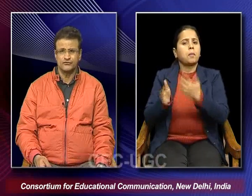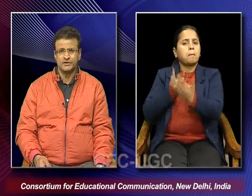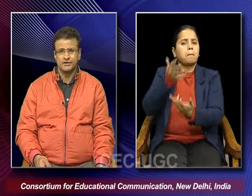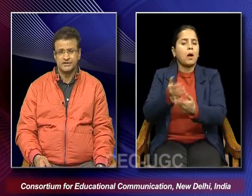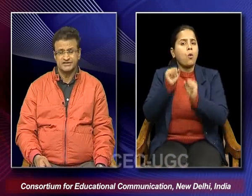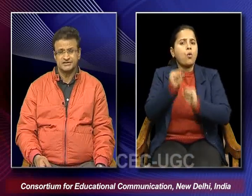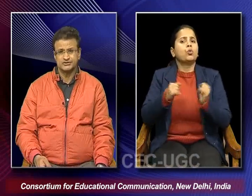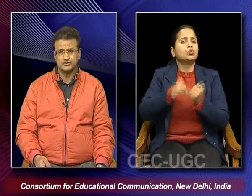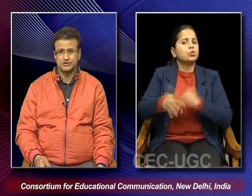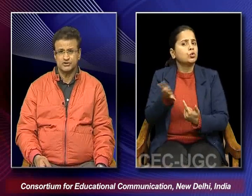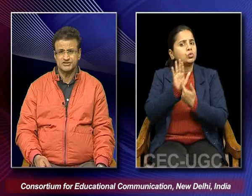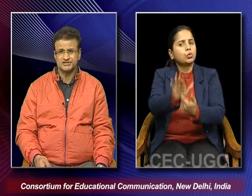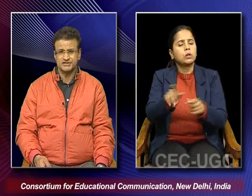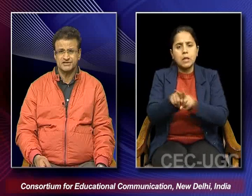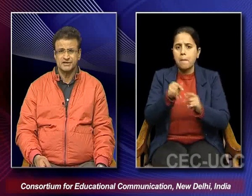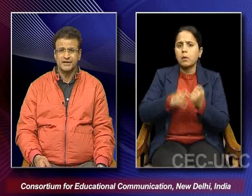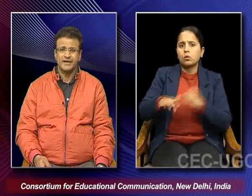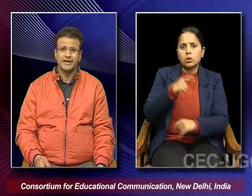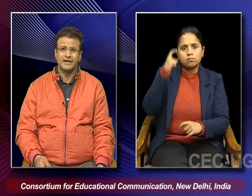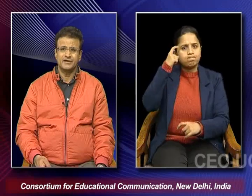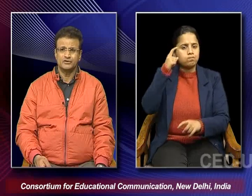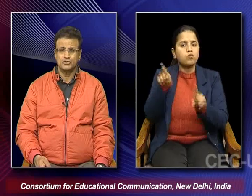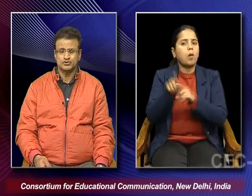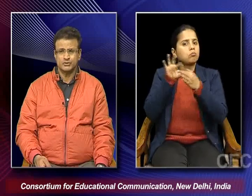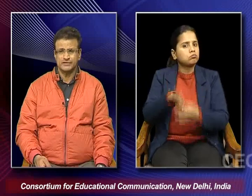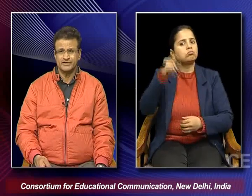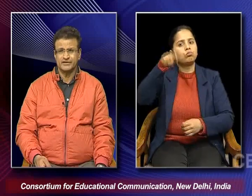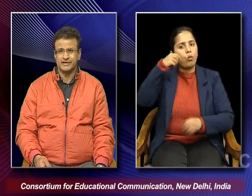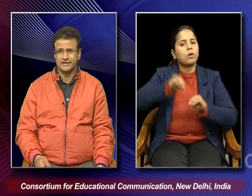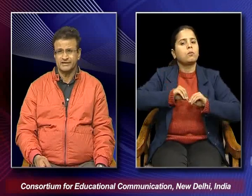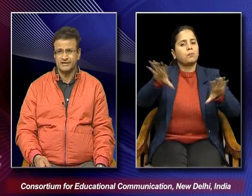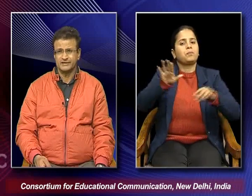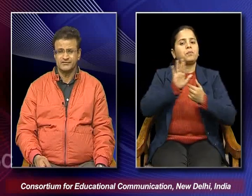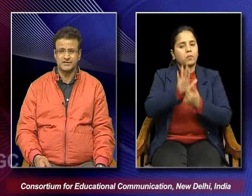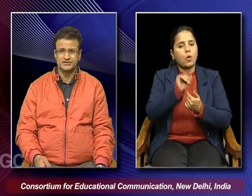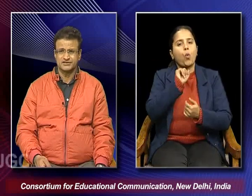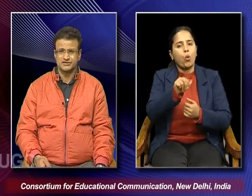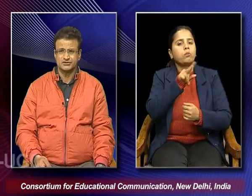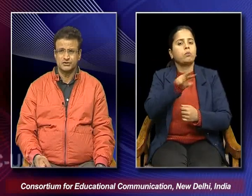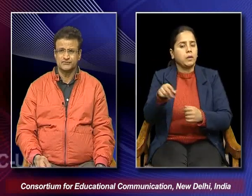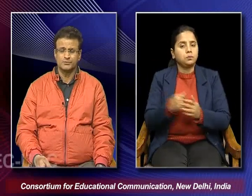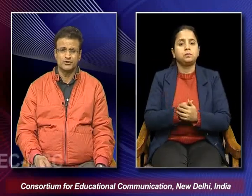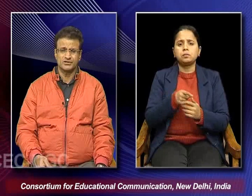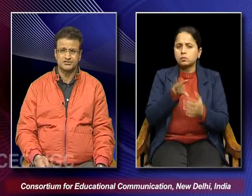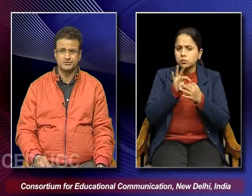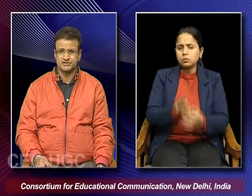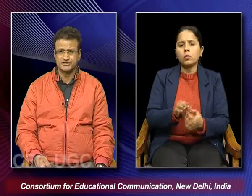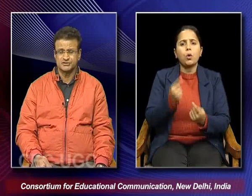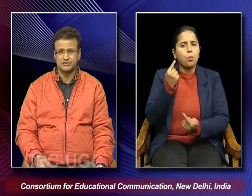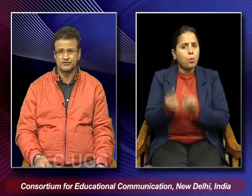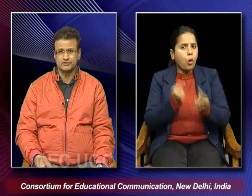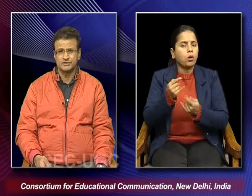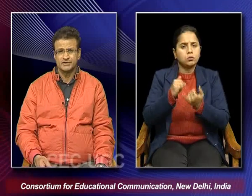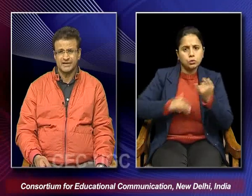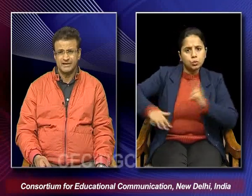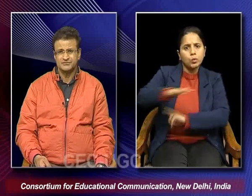of raising the social consciousness, and it is also in a way connected with the concerns of the political situation of